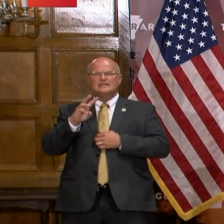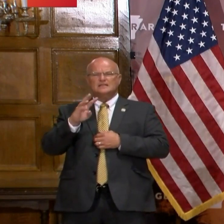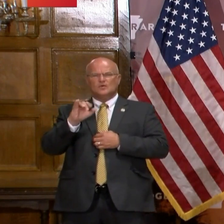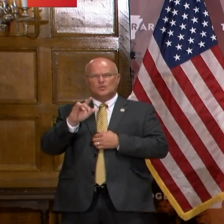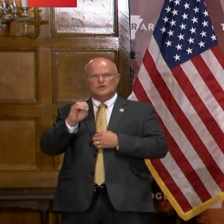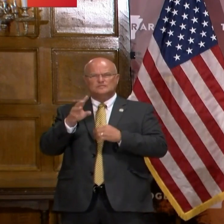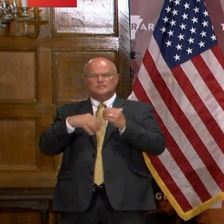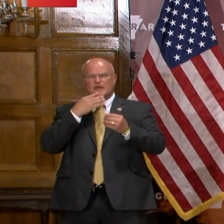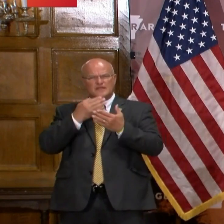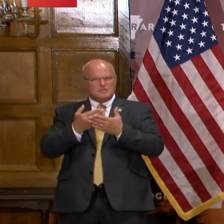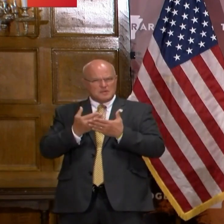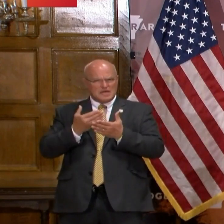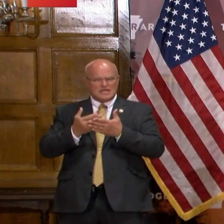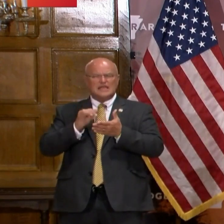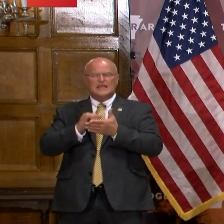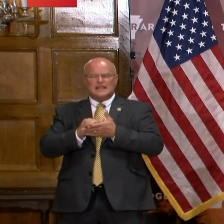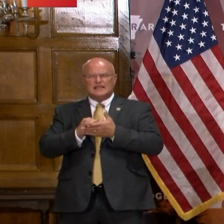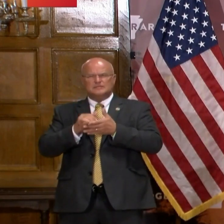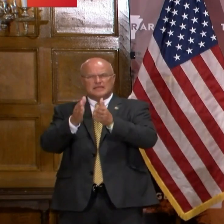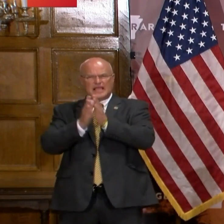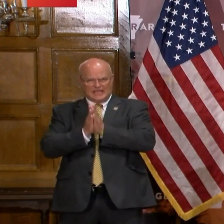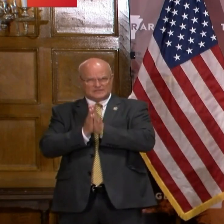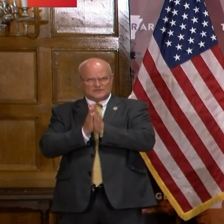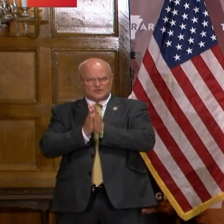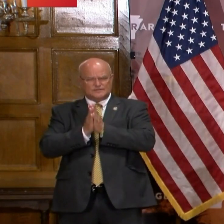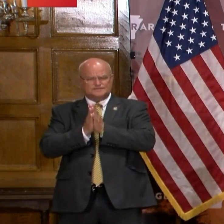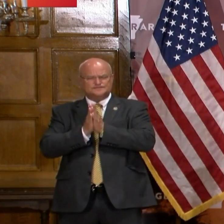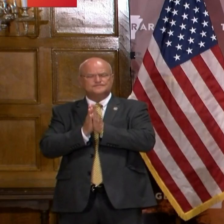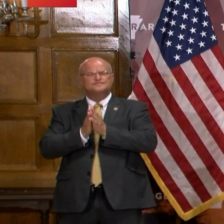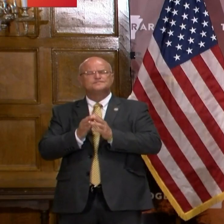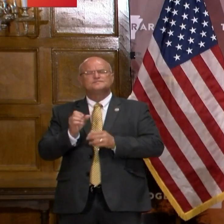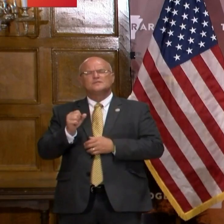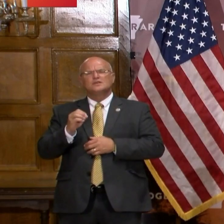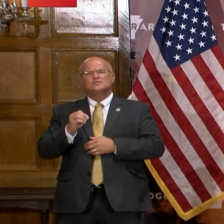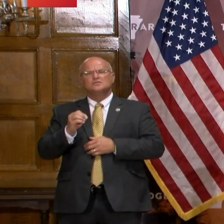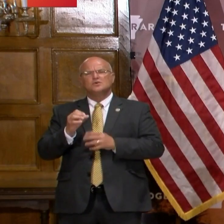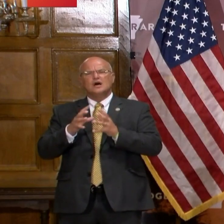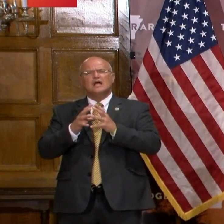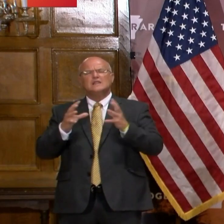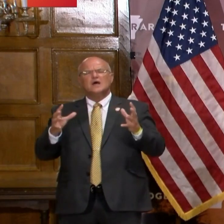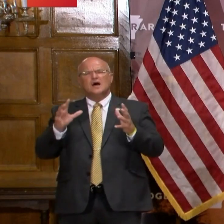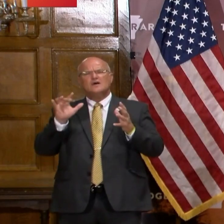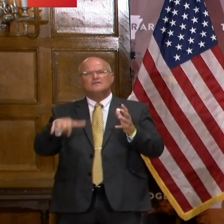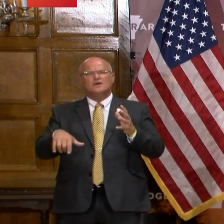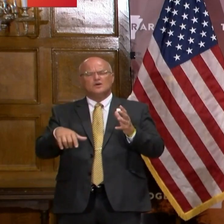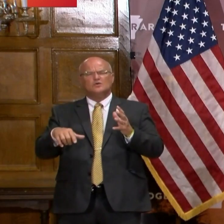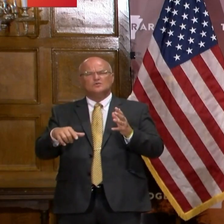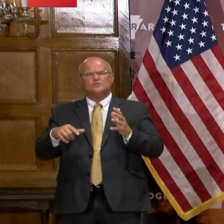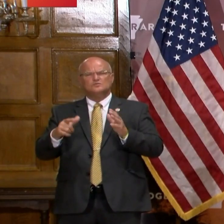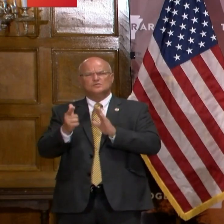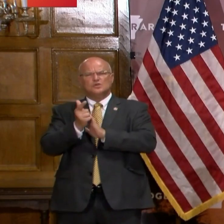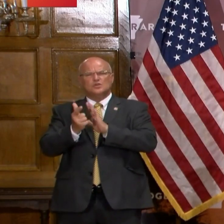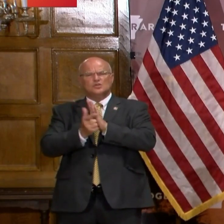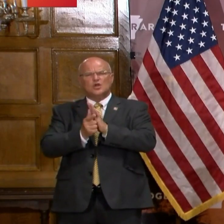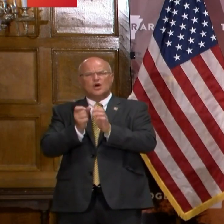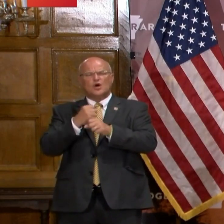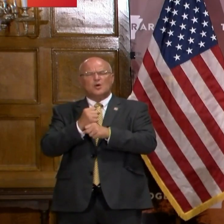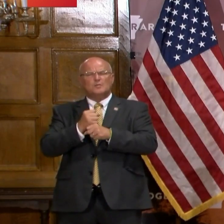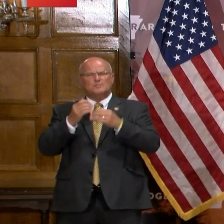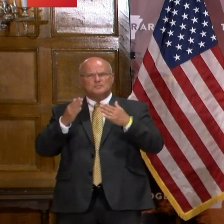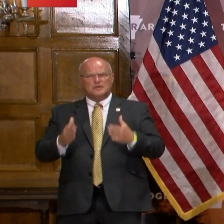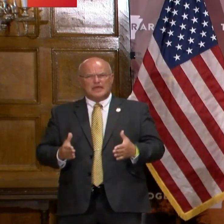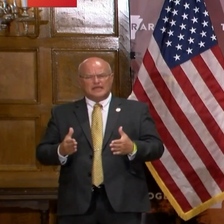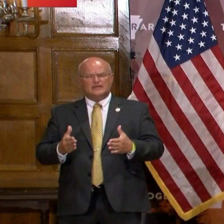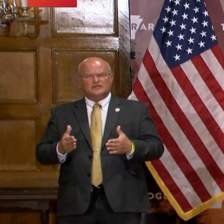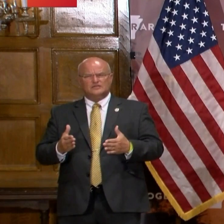questions over the money that's being asked for. And a lot of those lawmakers represent, they say, constituents